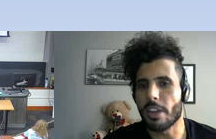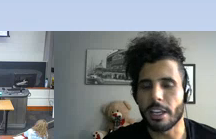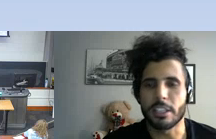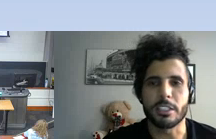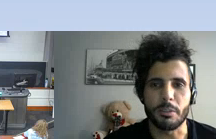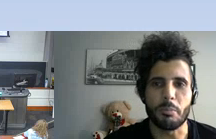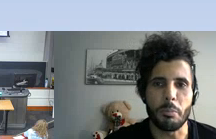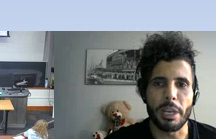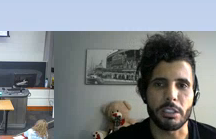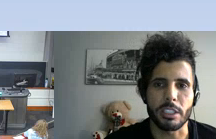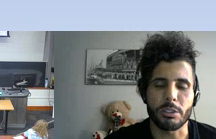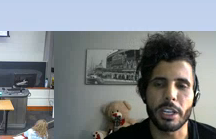then.